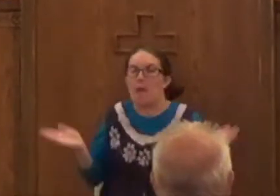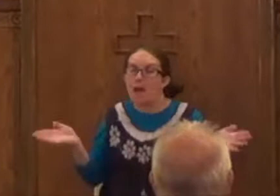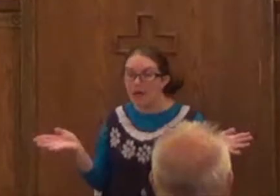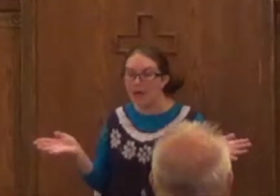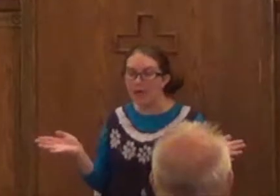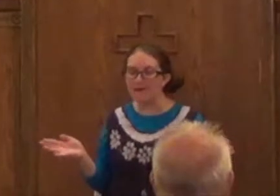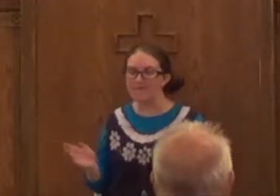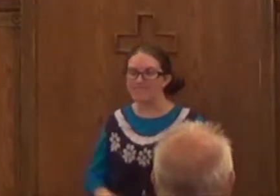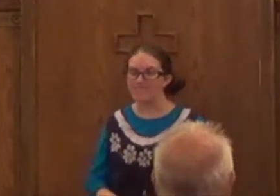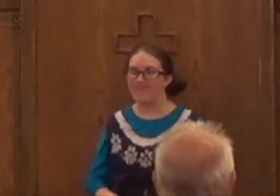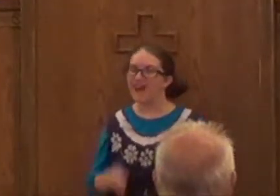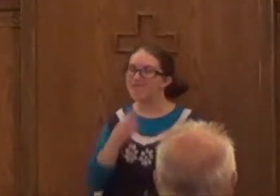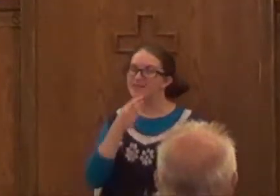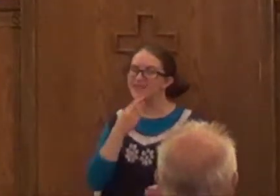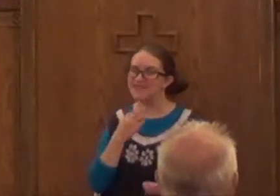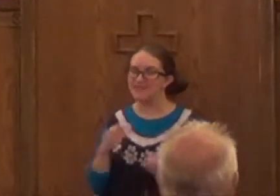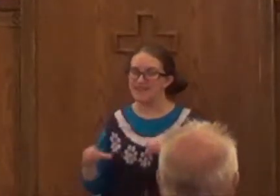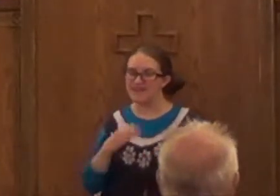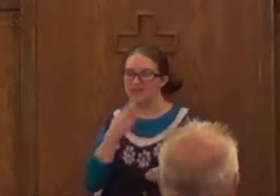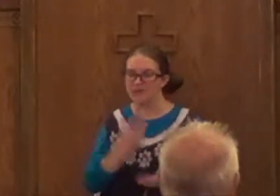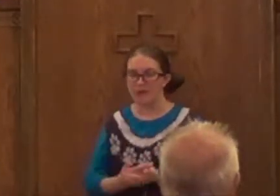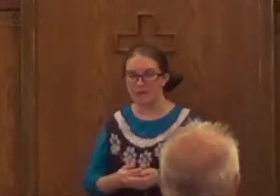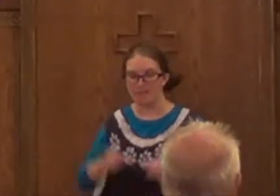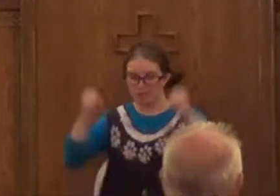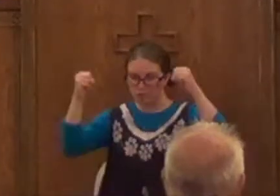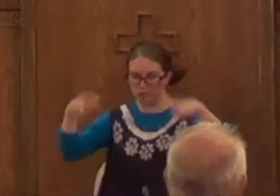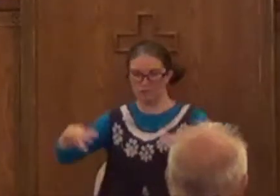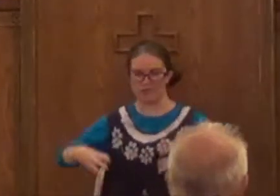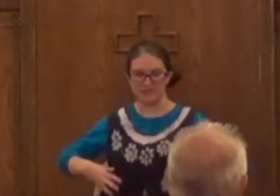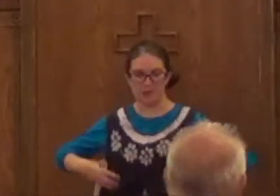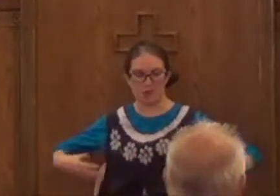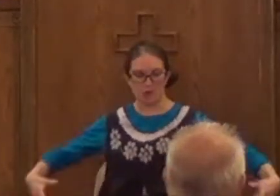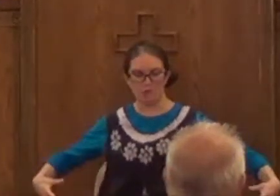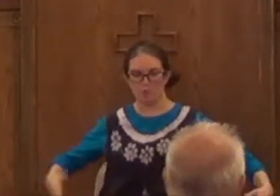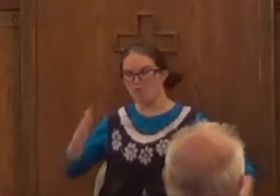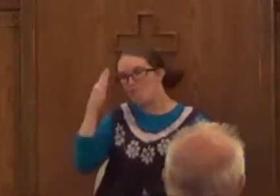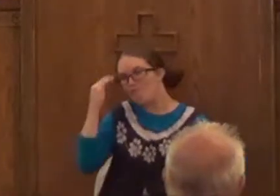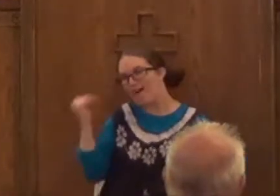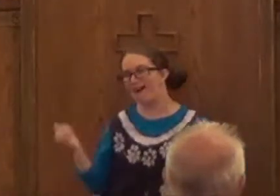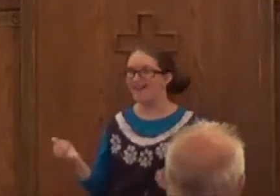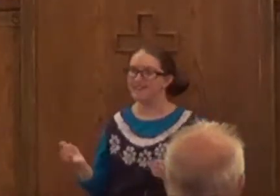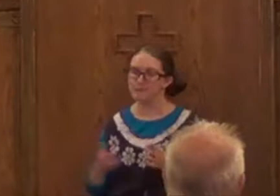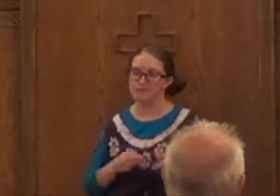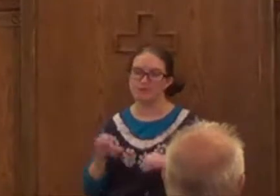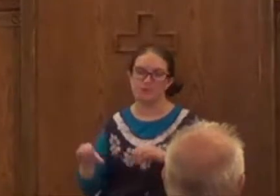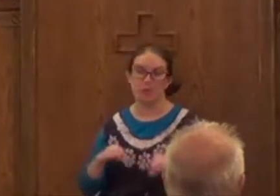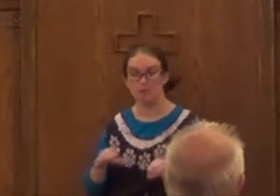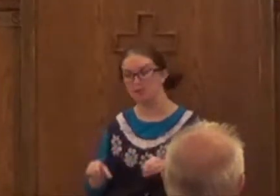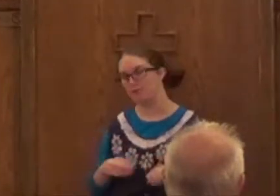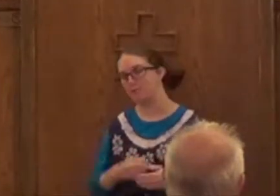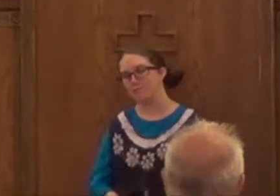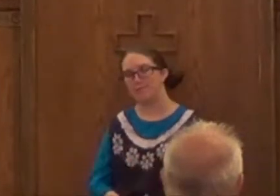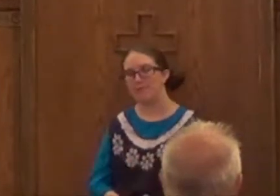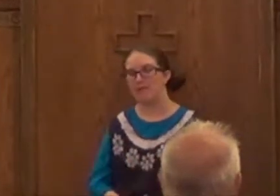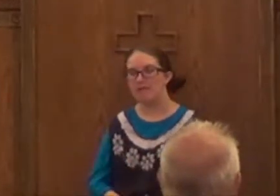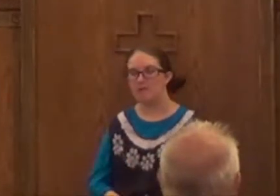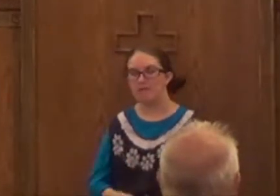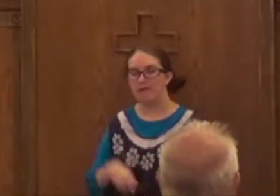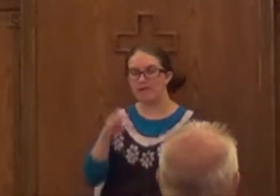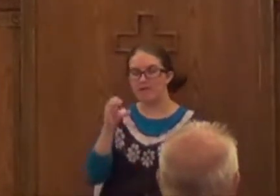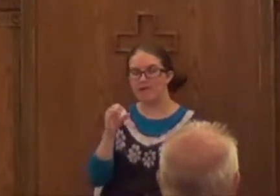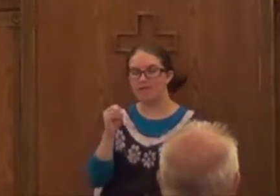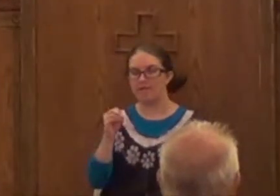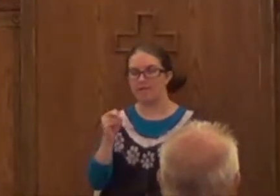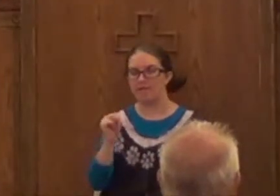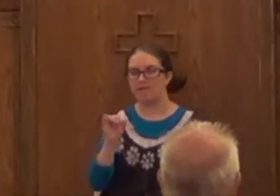what? I've been doing good. I've been losing a lot of weight. And why don't we go do this? You know, we got to be confident in